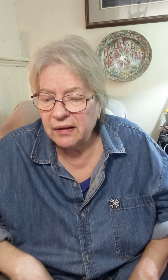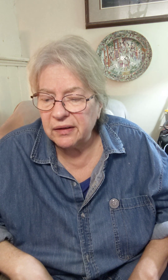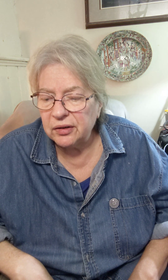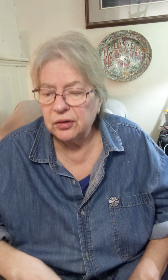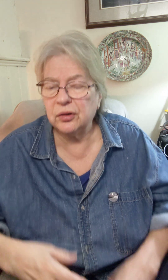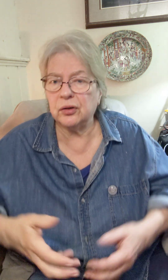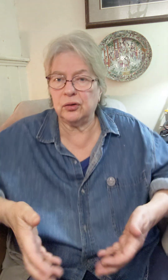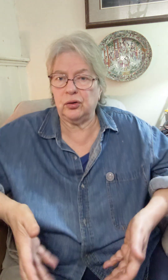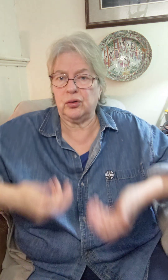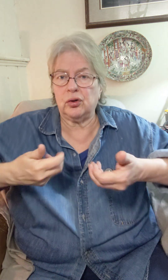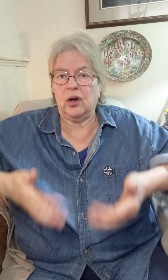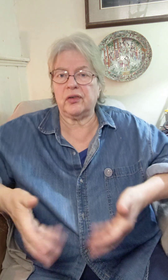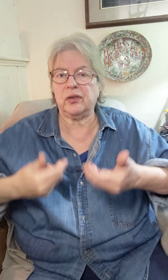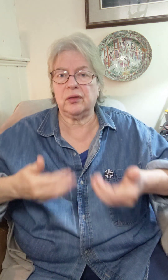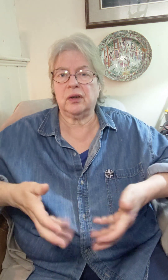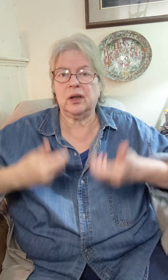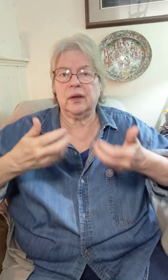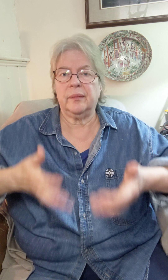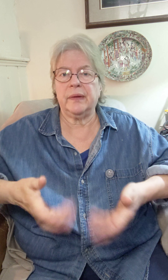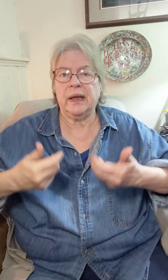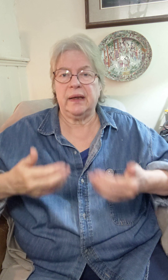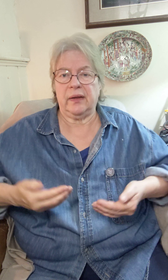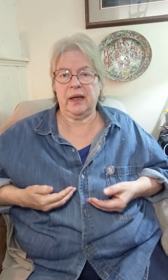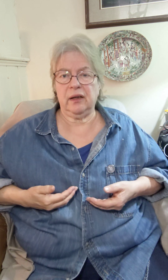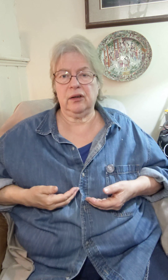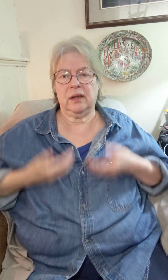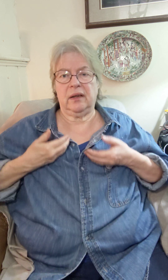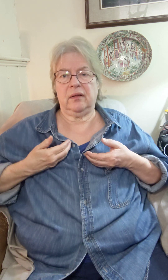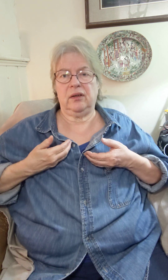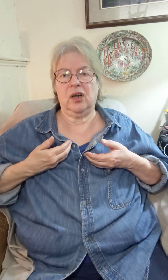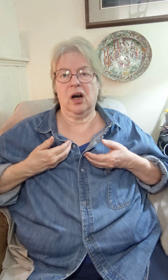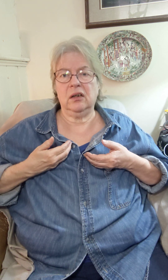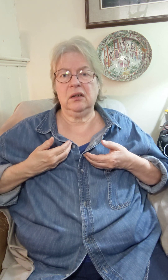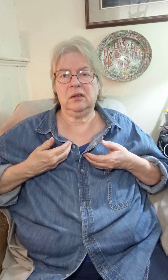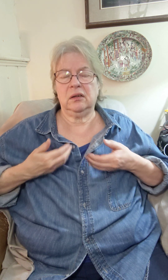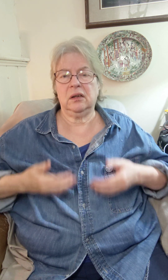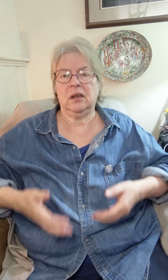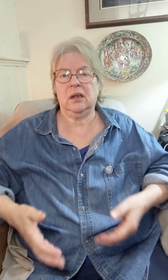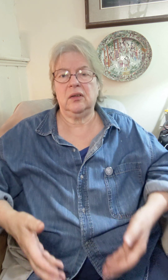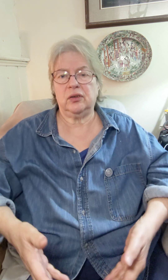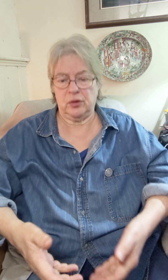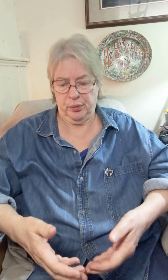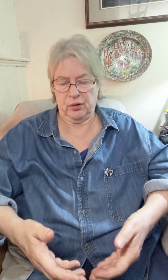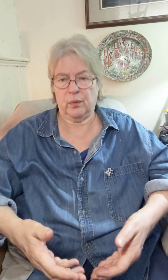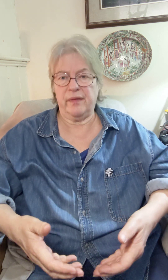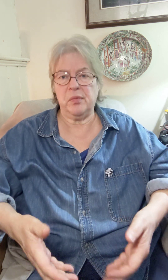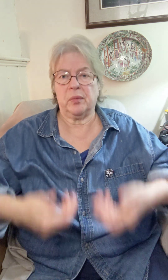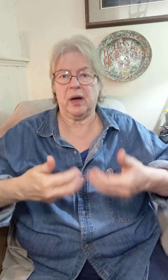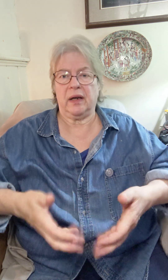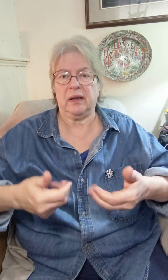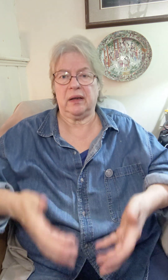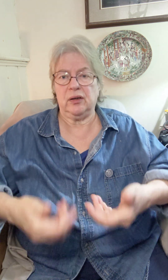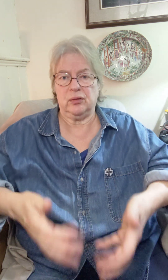Salad. You toss. Now that can look like young, so you put it away from your body, and you